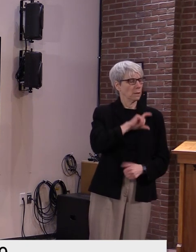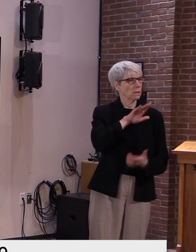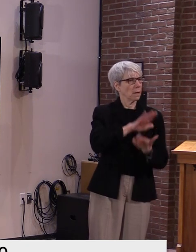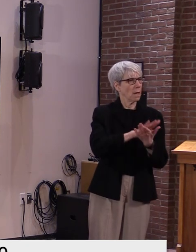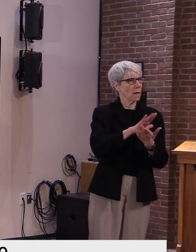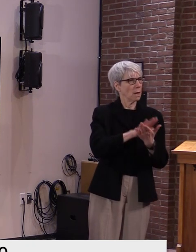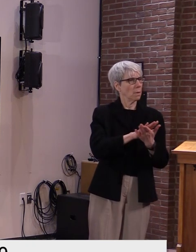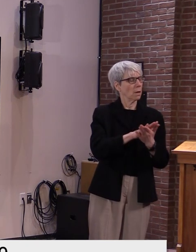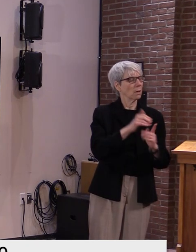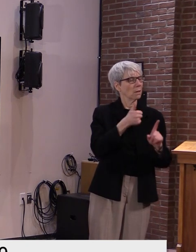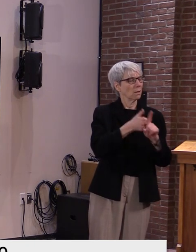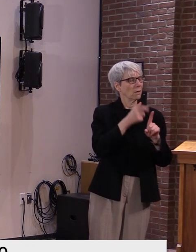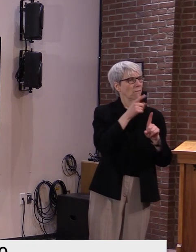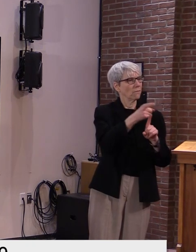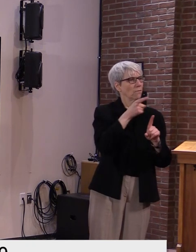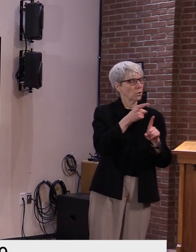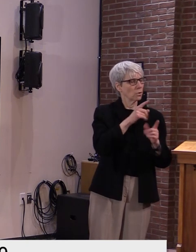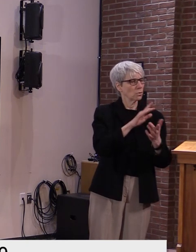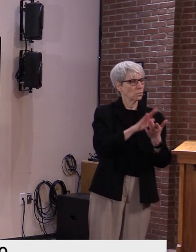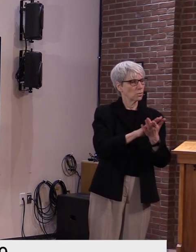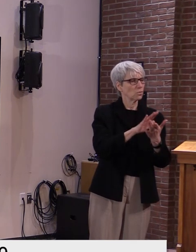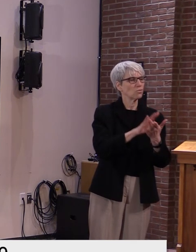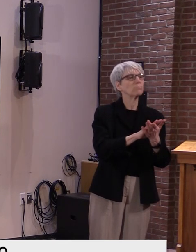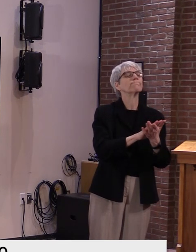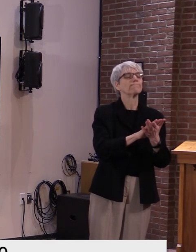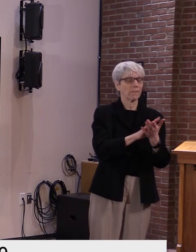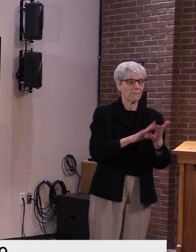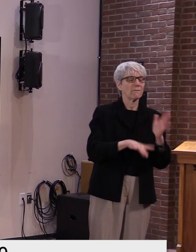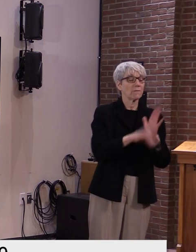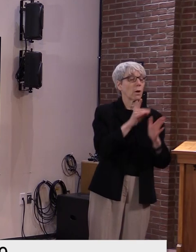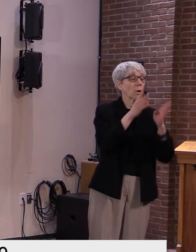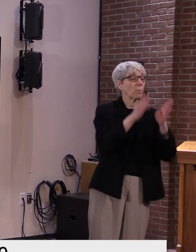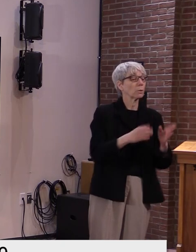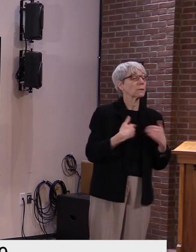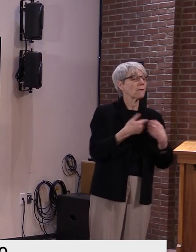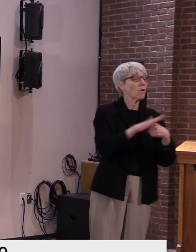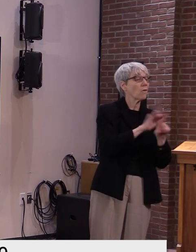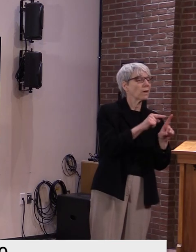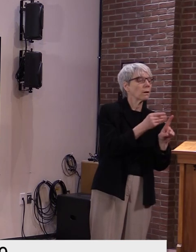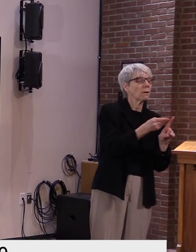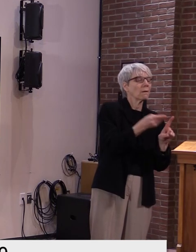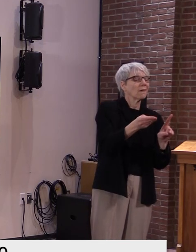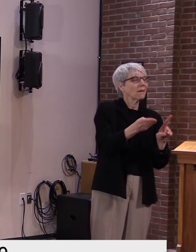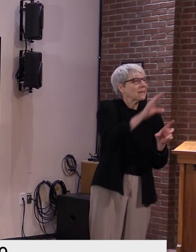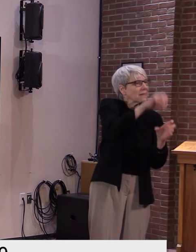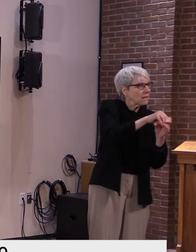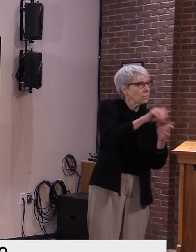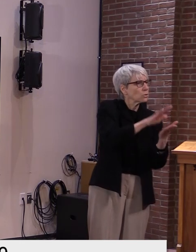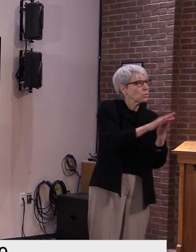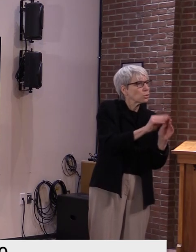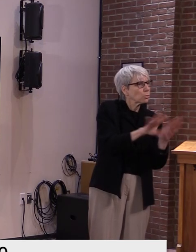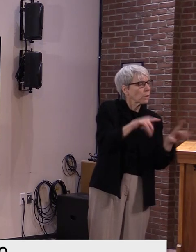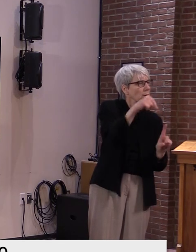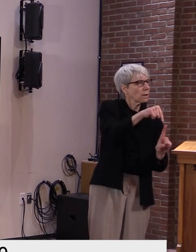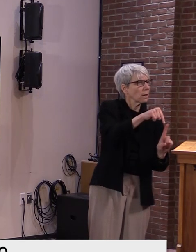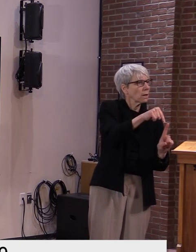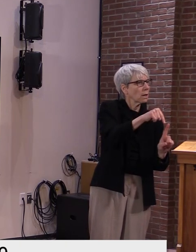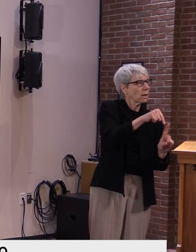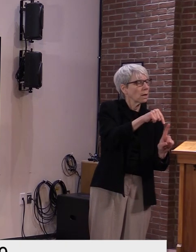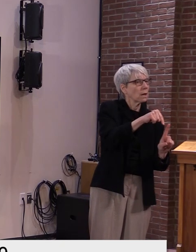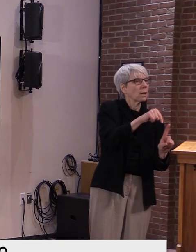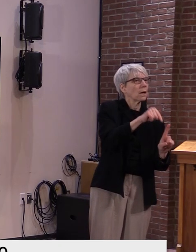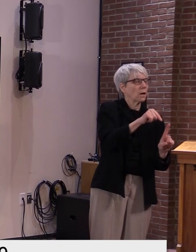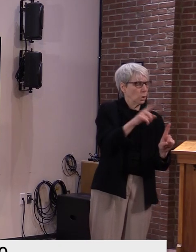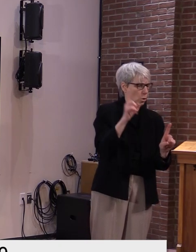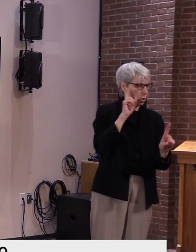school that has had in-person spread of COVID virus. An update this morning indicates there's now a third of the